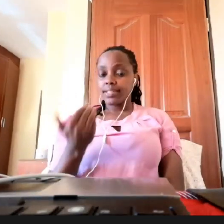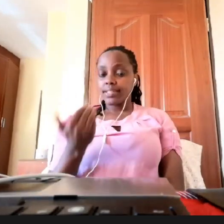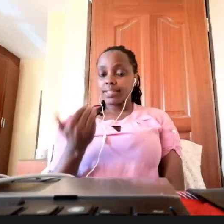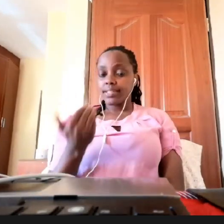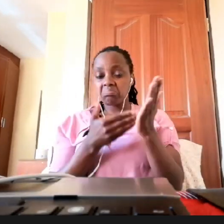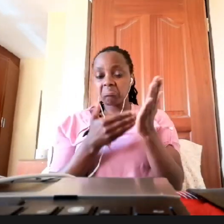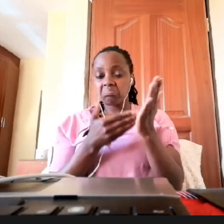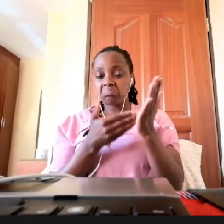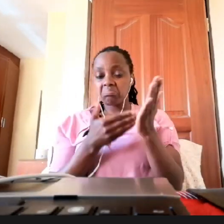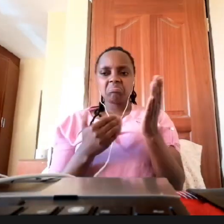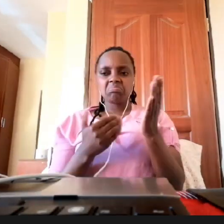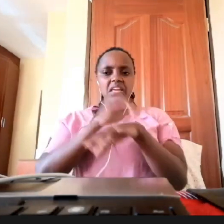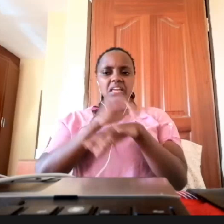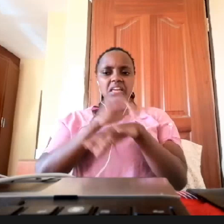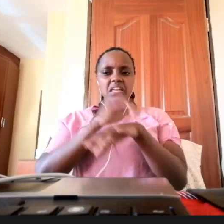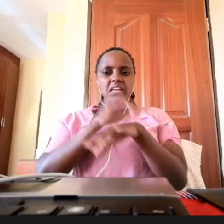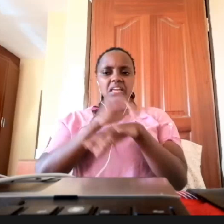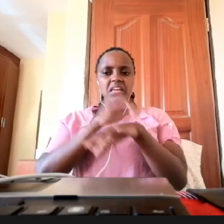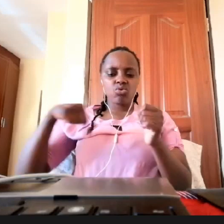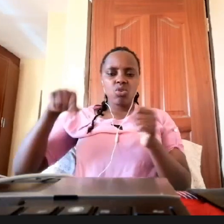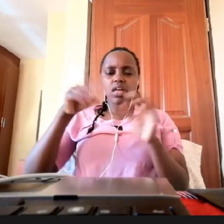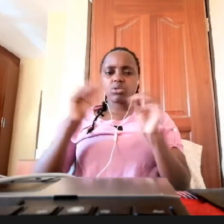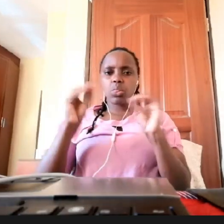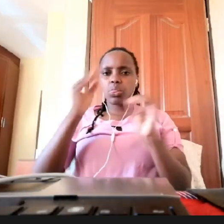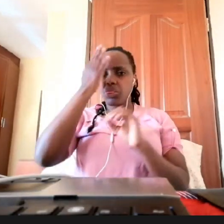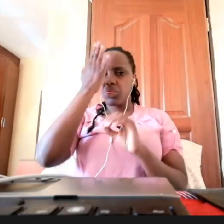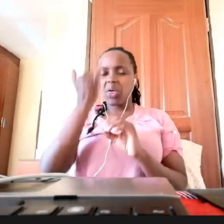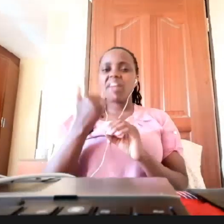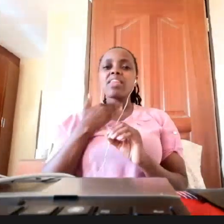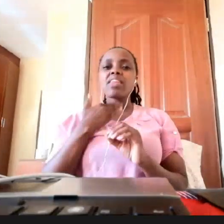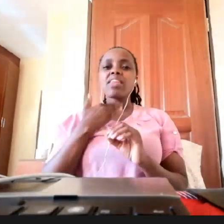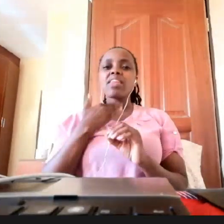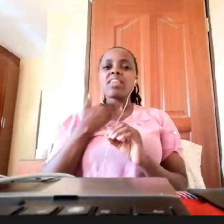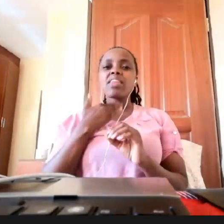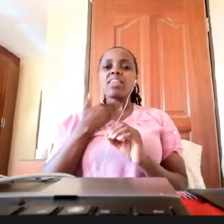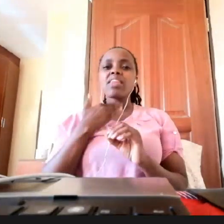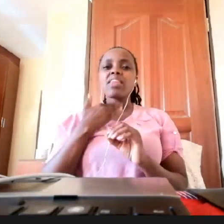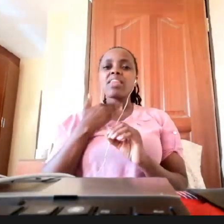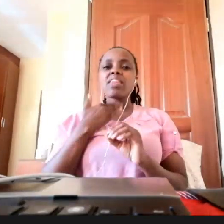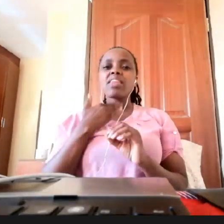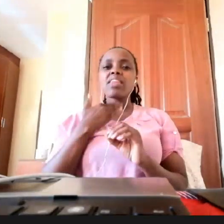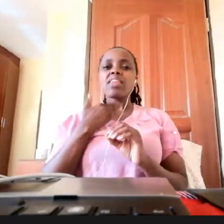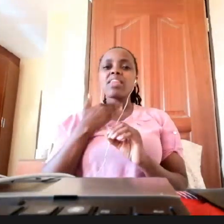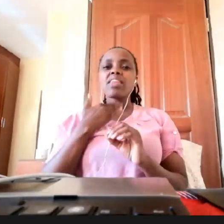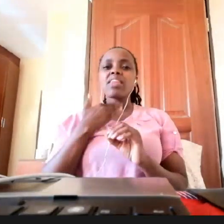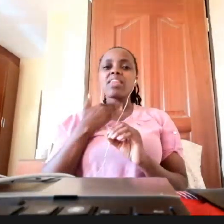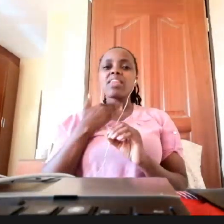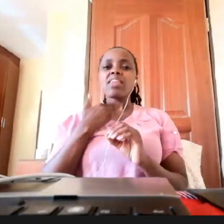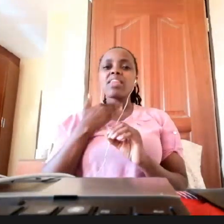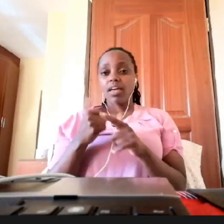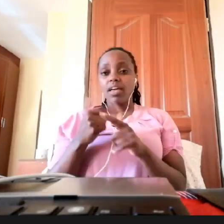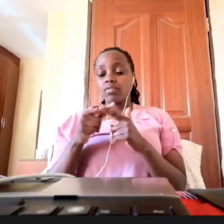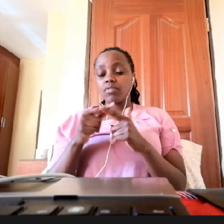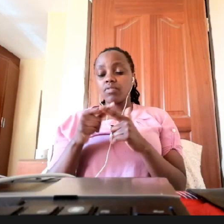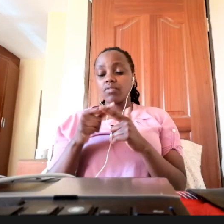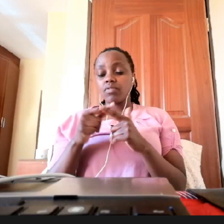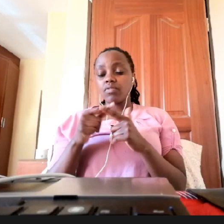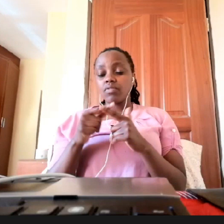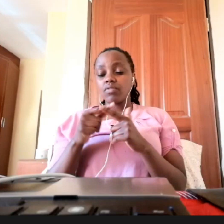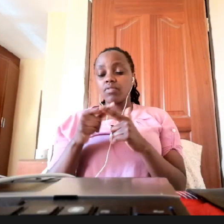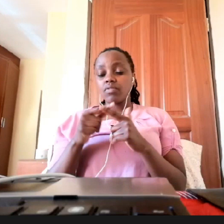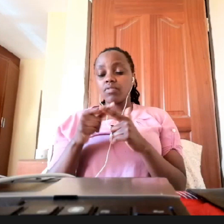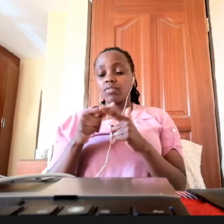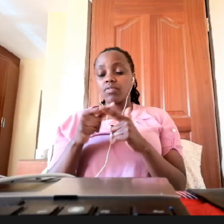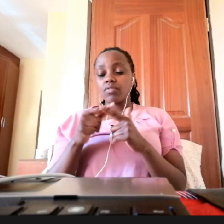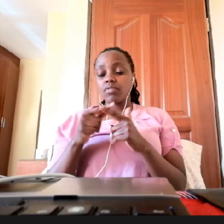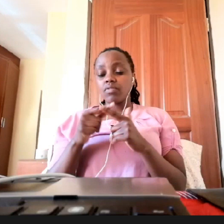reach us because they don't want to give them to us. And we prepare alternative reports without